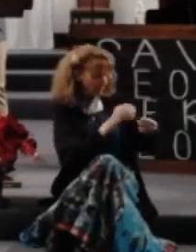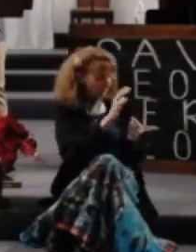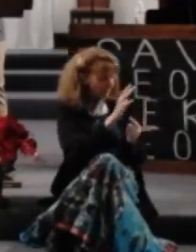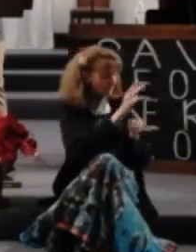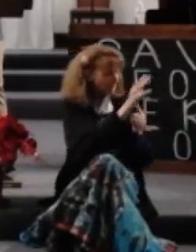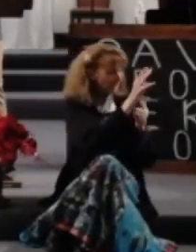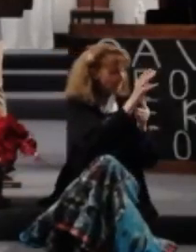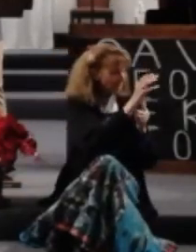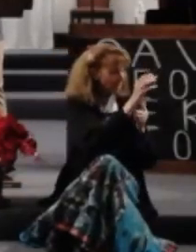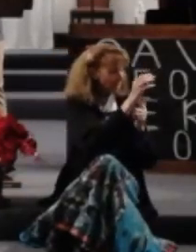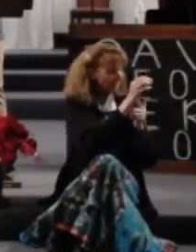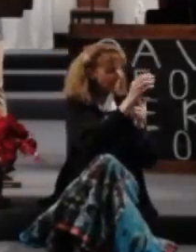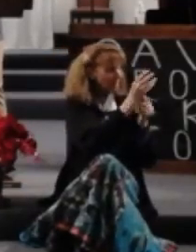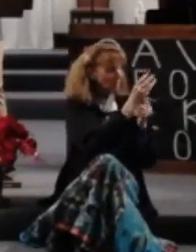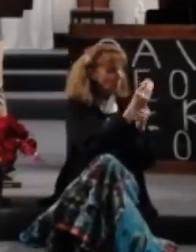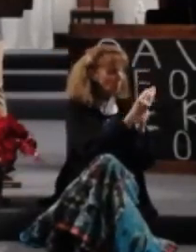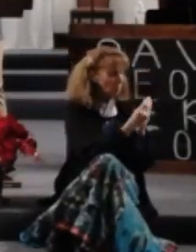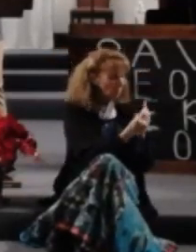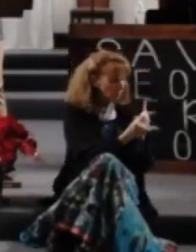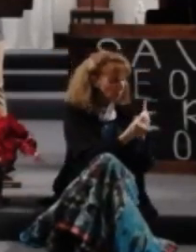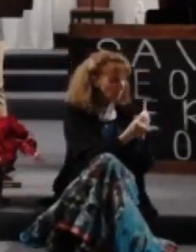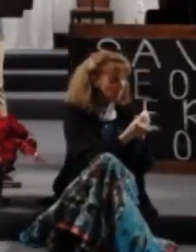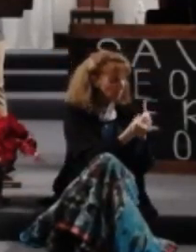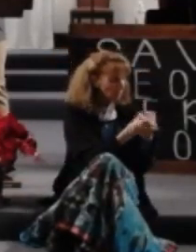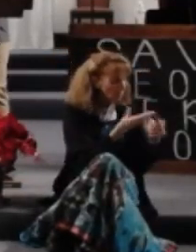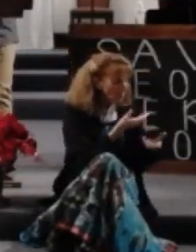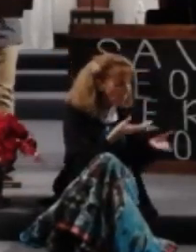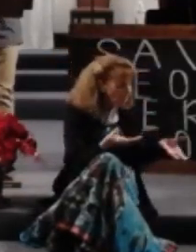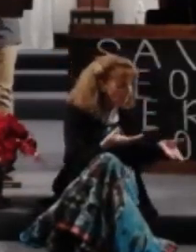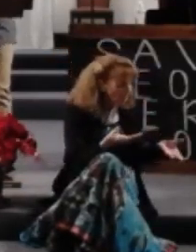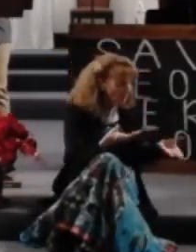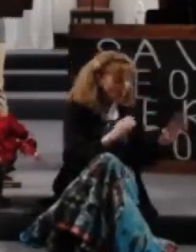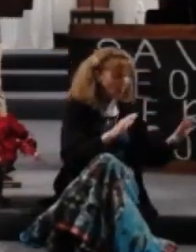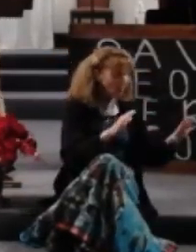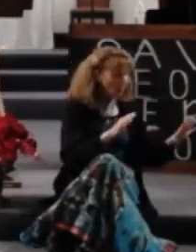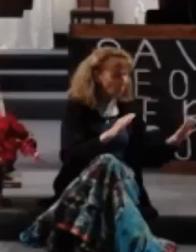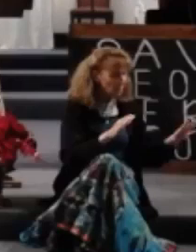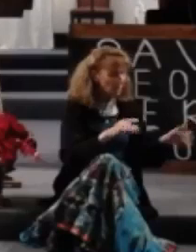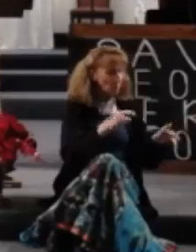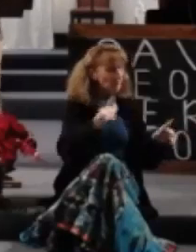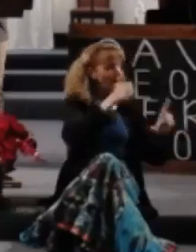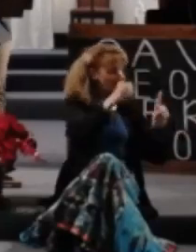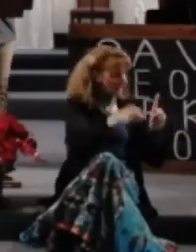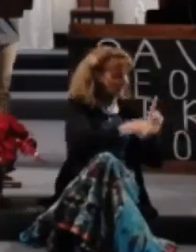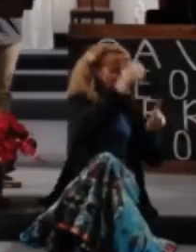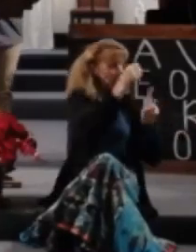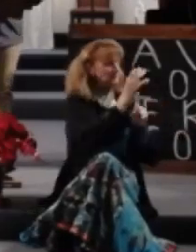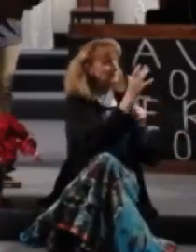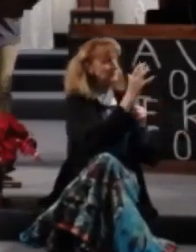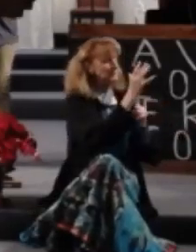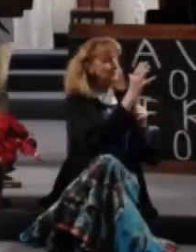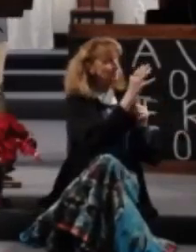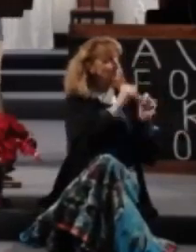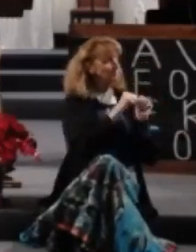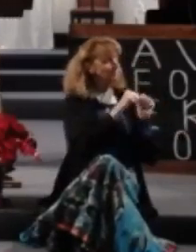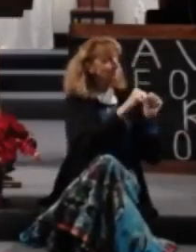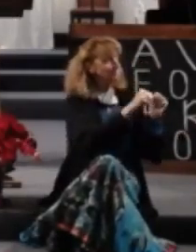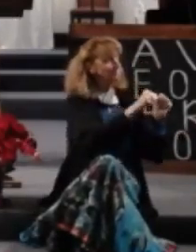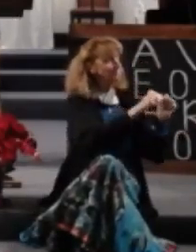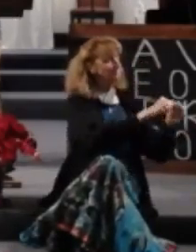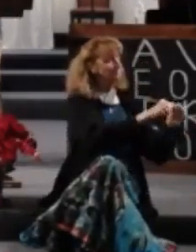you first light it?" And the young man replies, "Well, as soon as I light it." And the teacher says, "Well, very